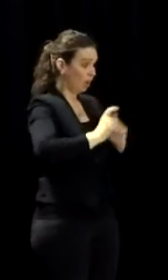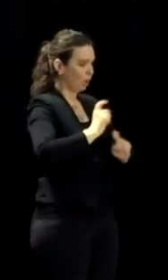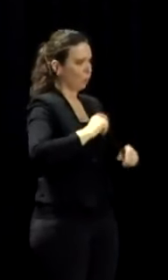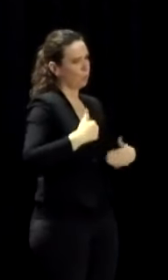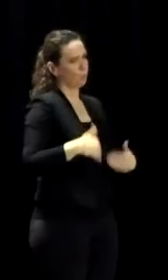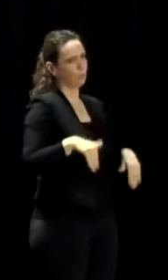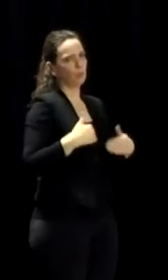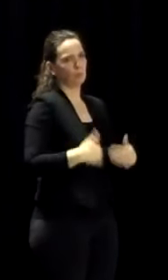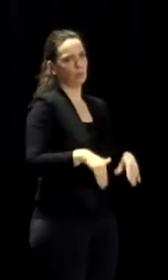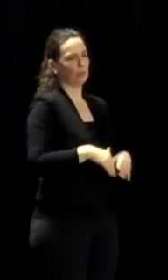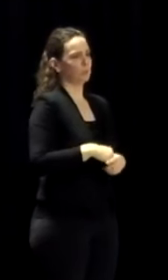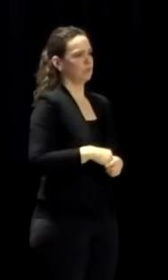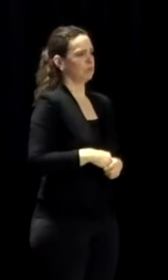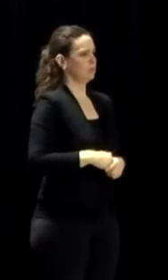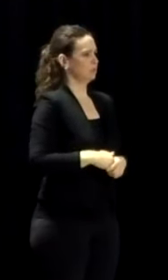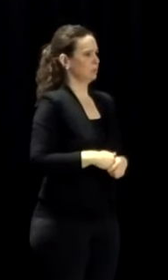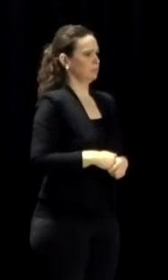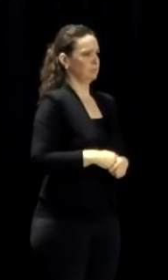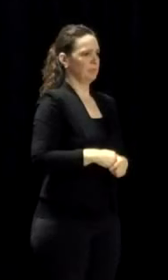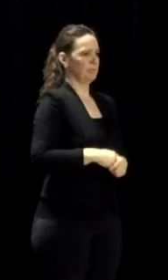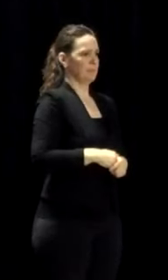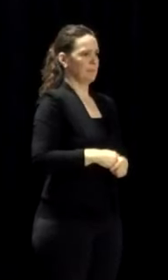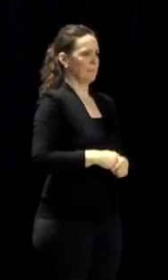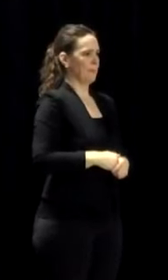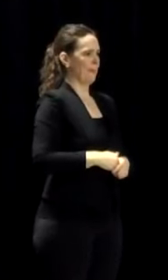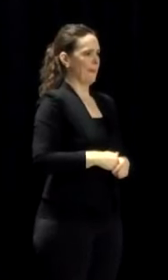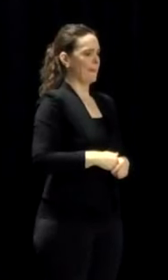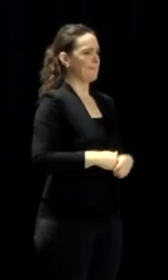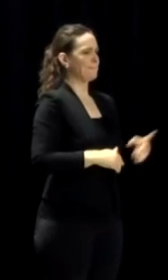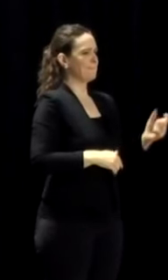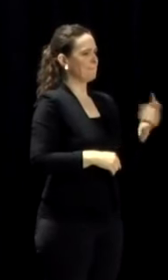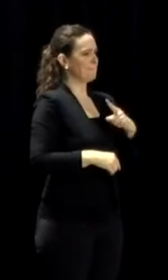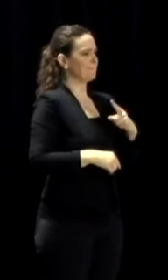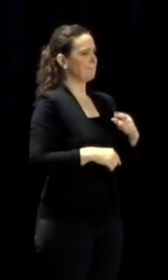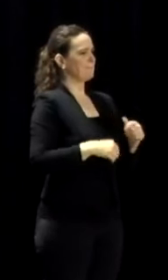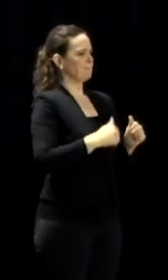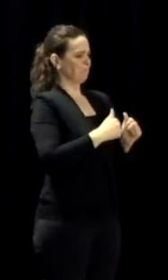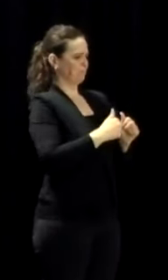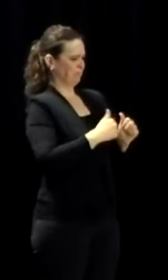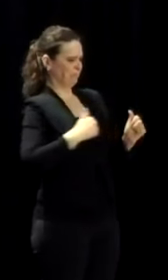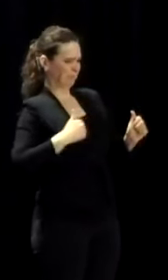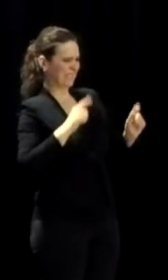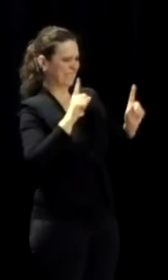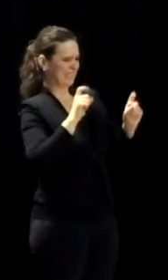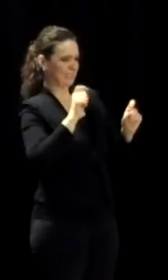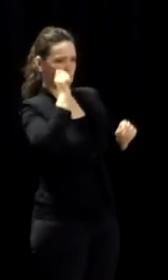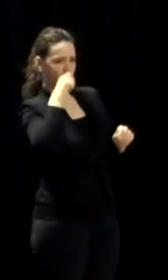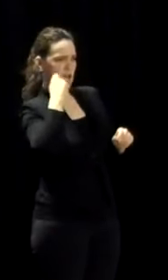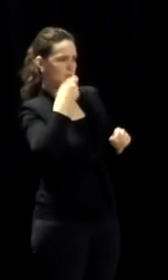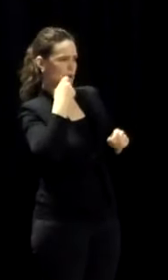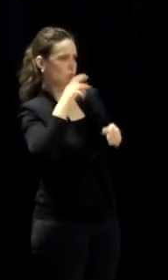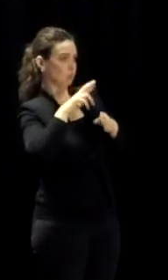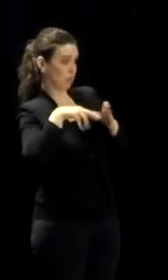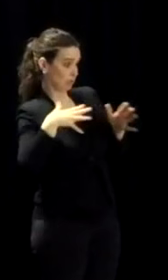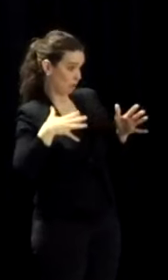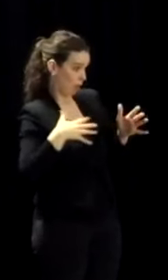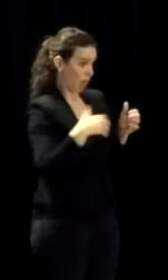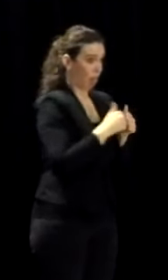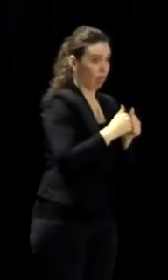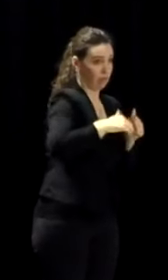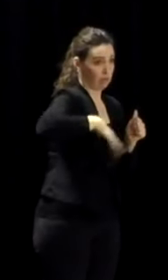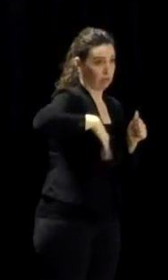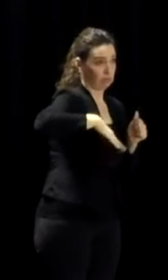I know the backlog of test results is pretty much resolved, although we're still hearing from a few people